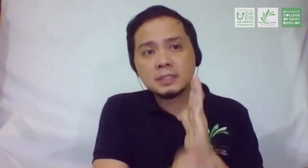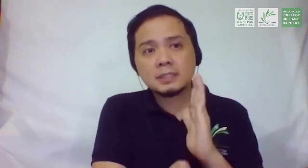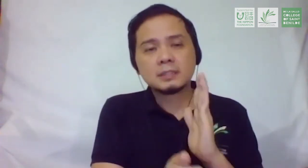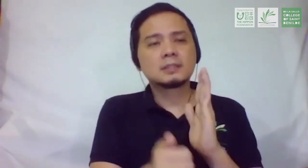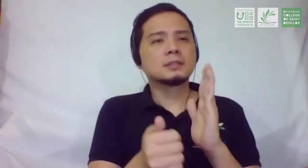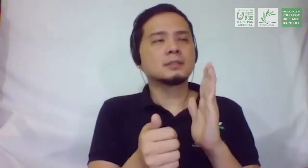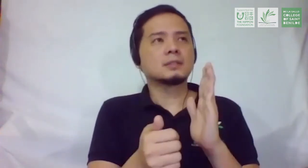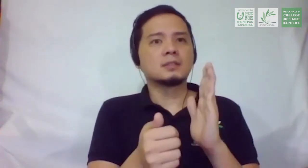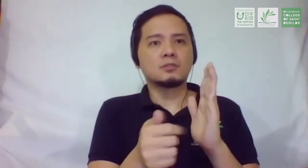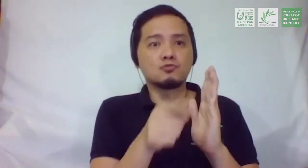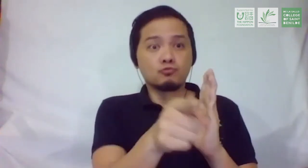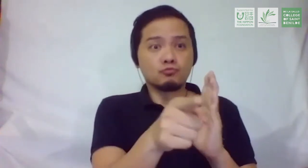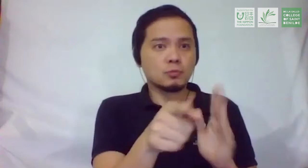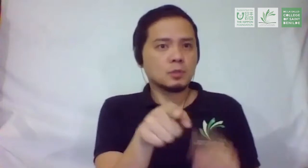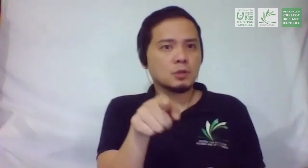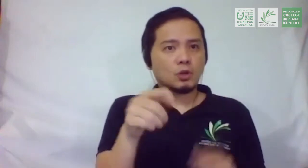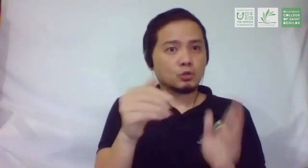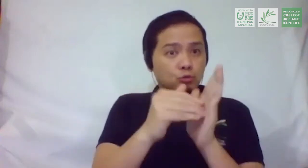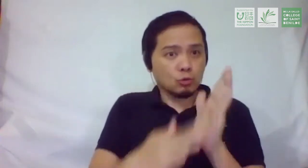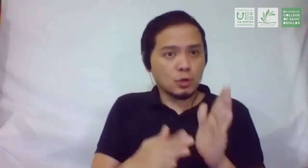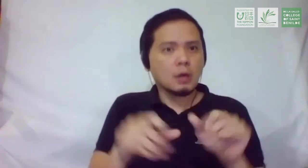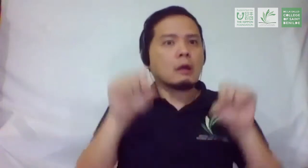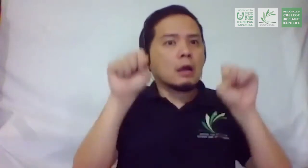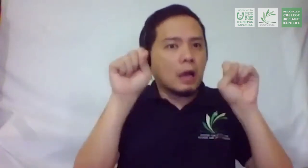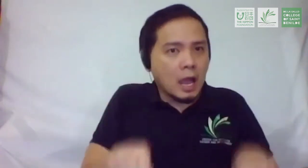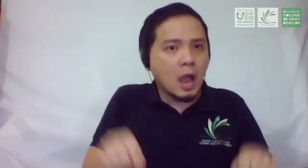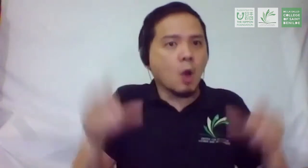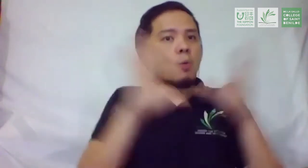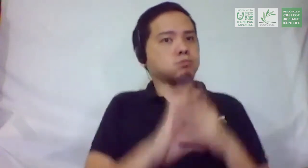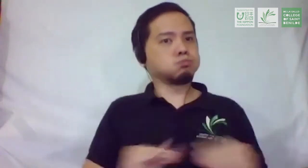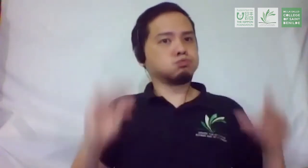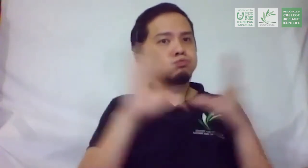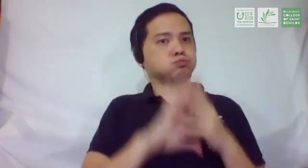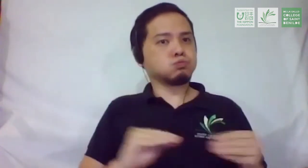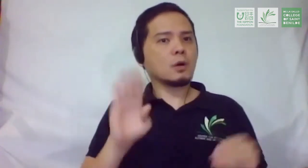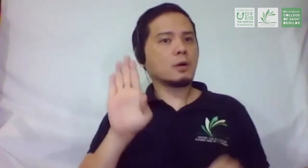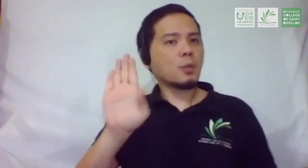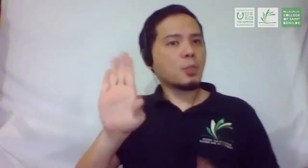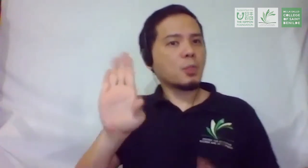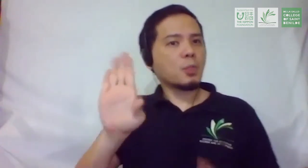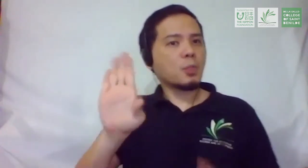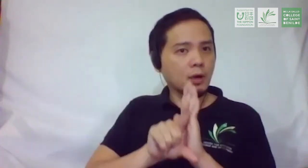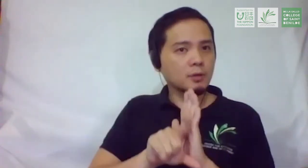tell stories about their background. So for example,